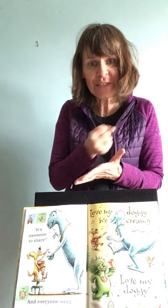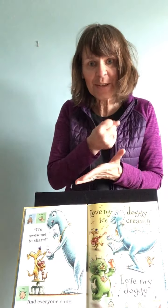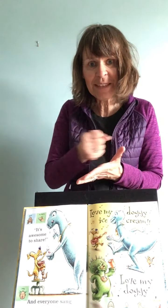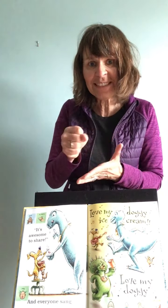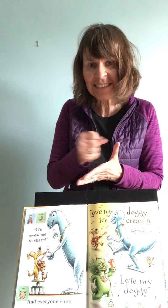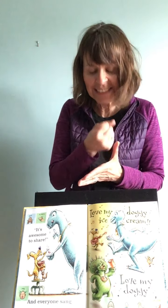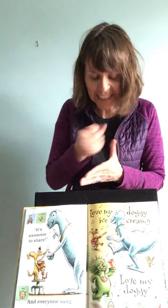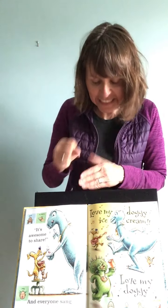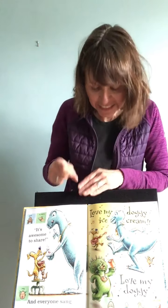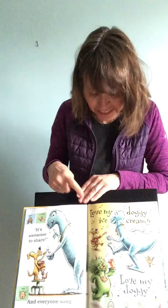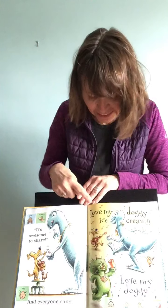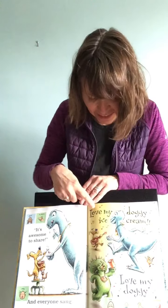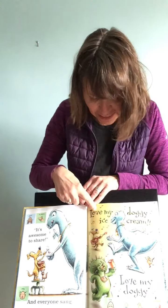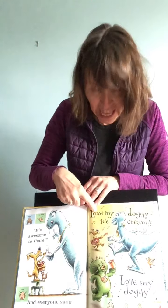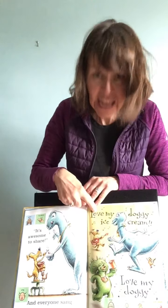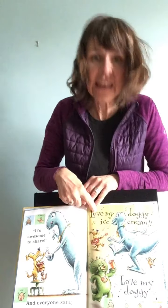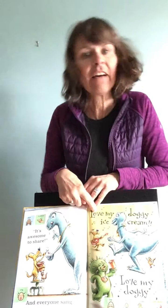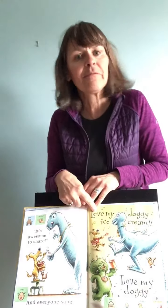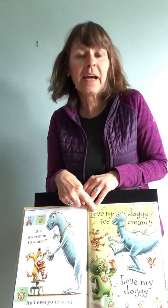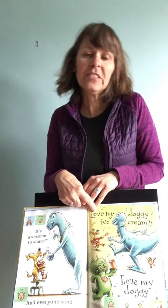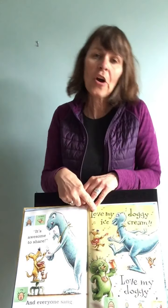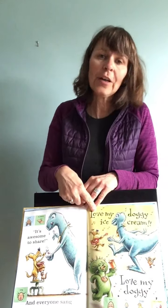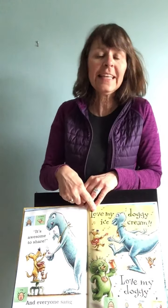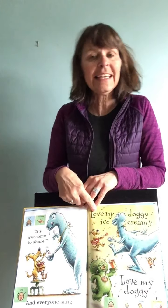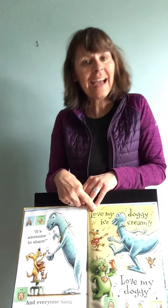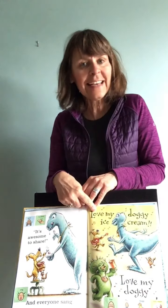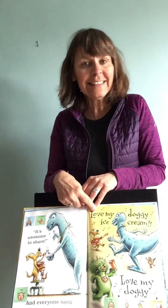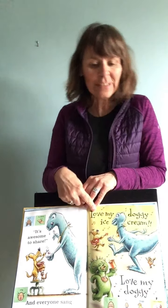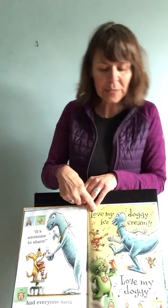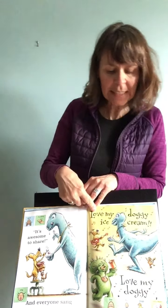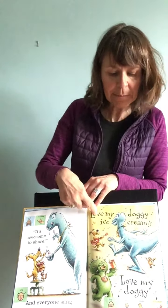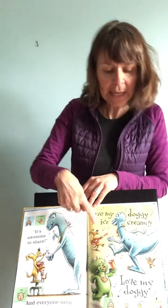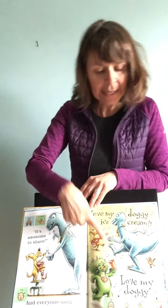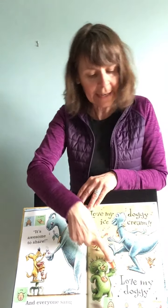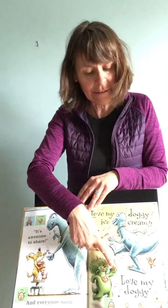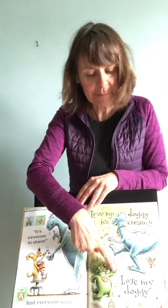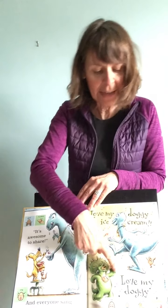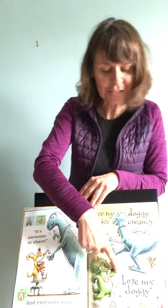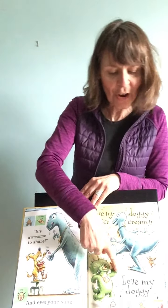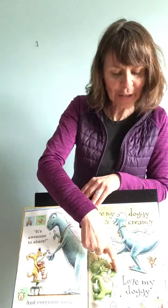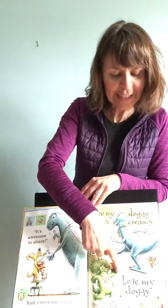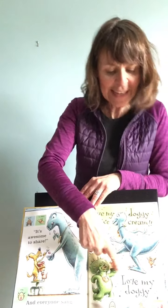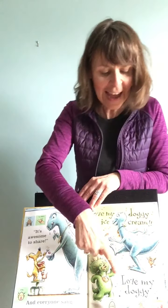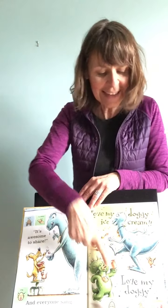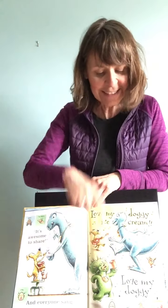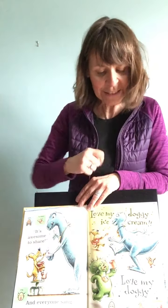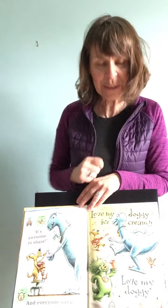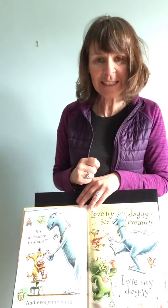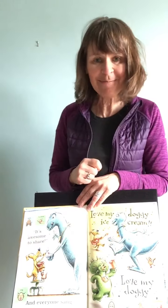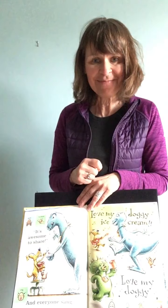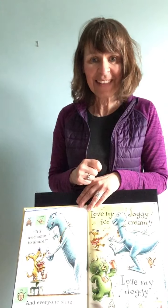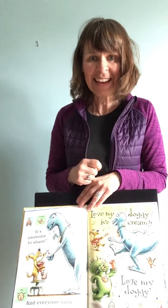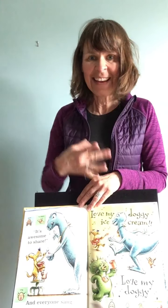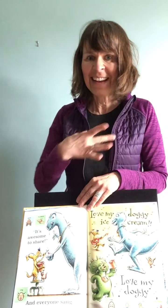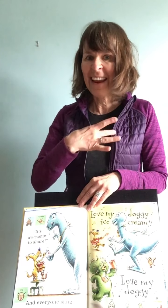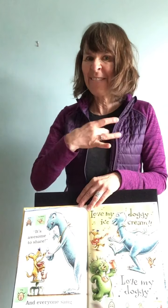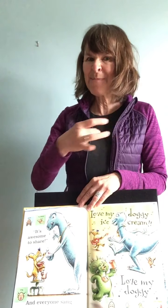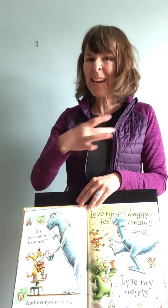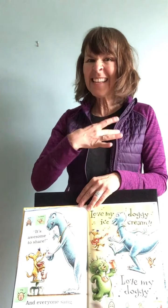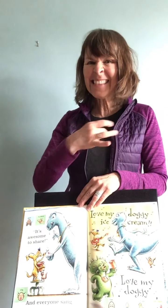cream and sing. Love my doggy ice cream. Love my doggy ice cream. Everybody